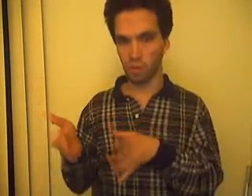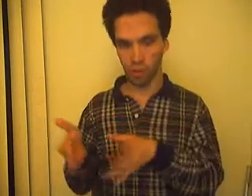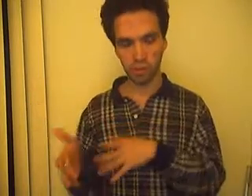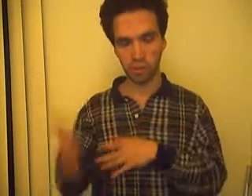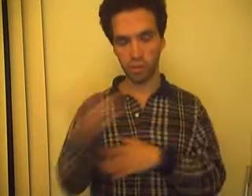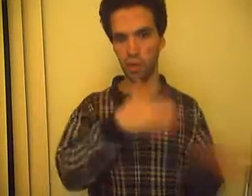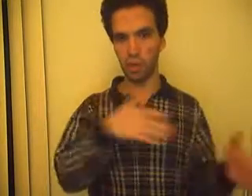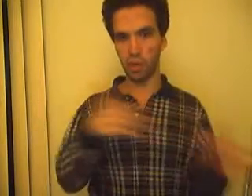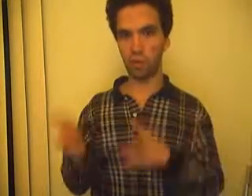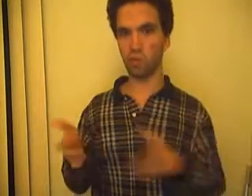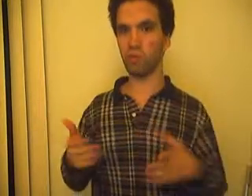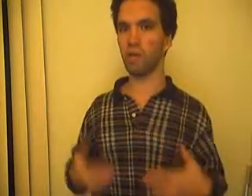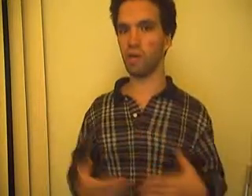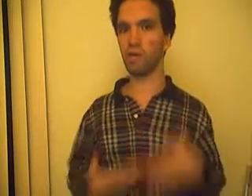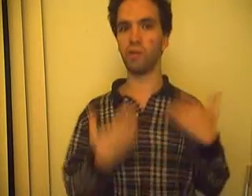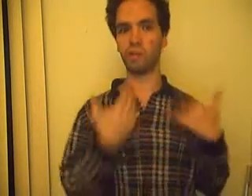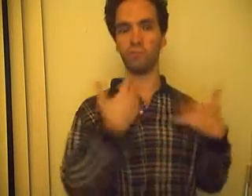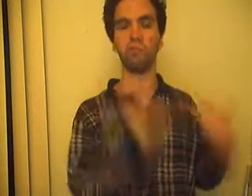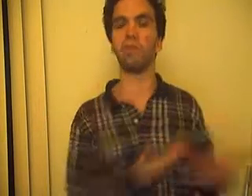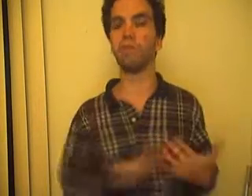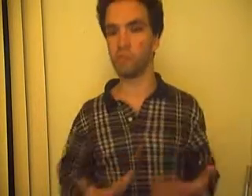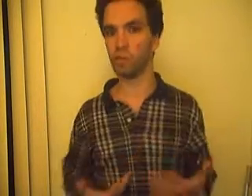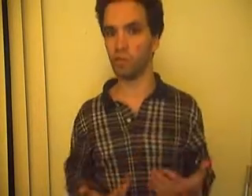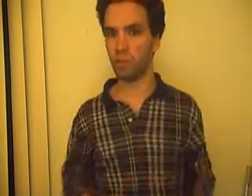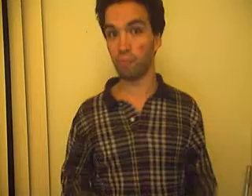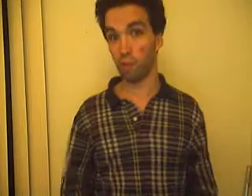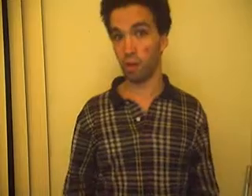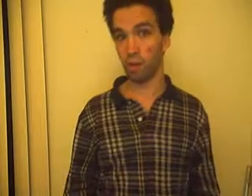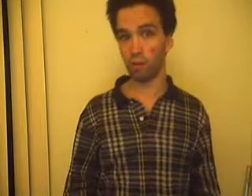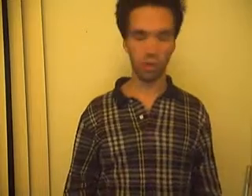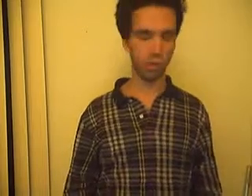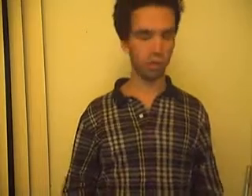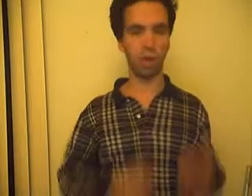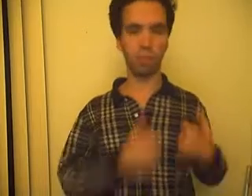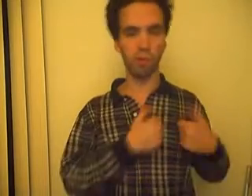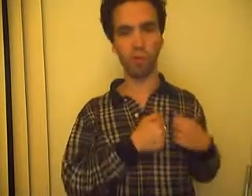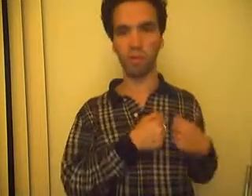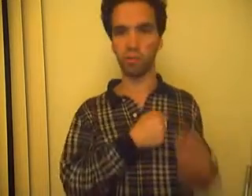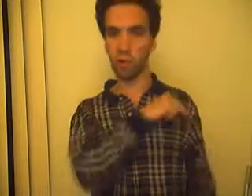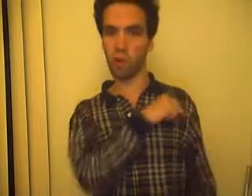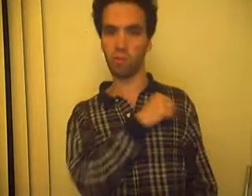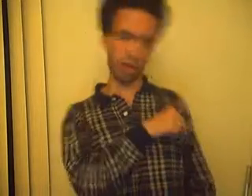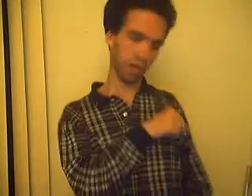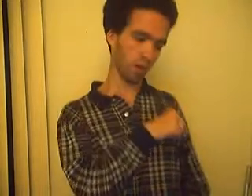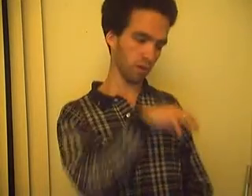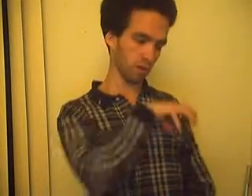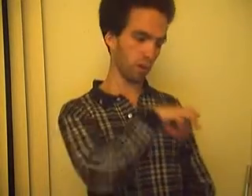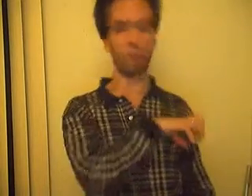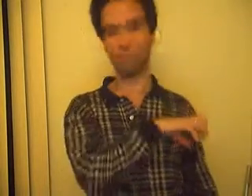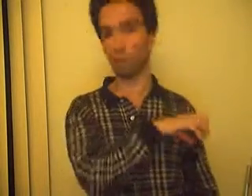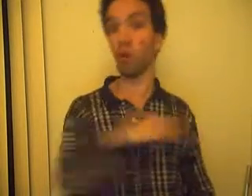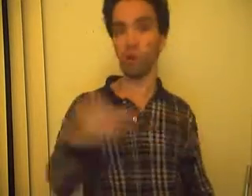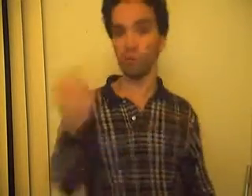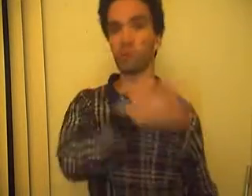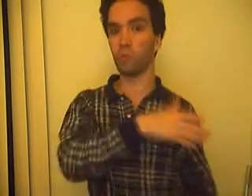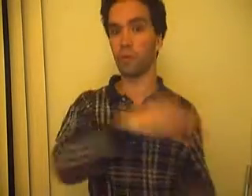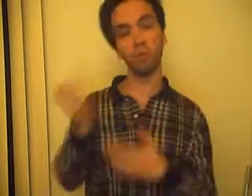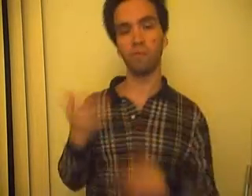things in between, I'm going to reposition that pronoun. So I put my sweetheart right here. So for the whole duration of this